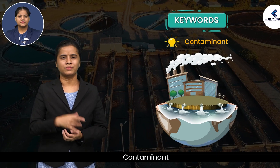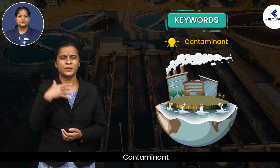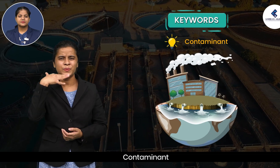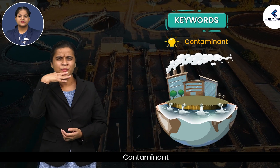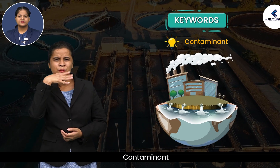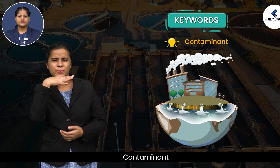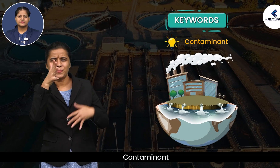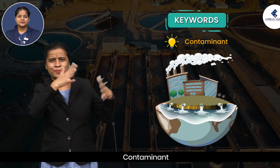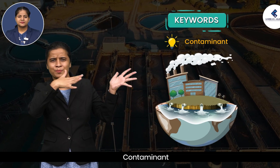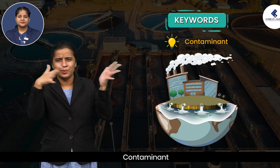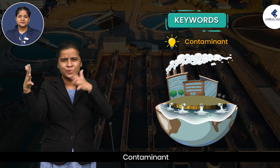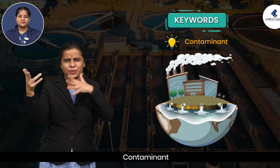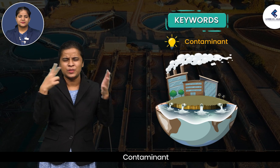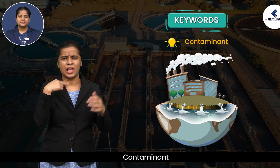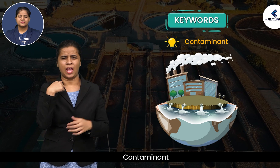contaminant,